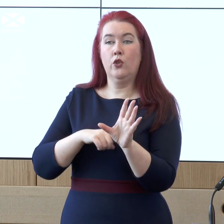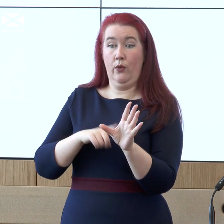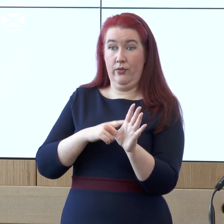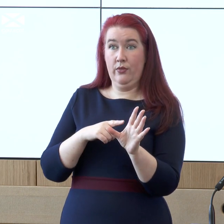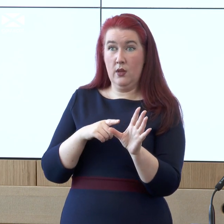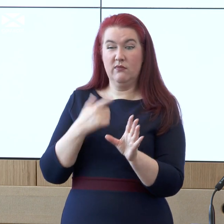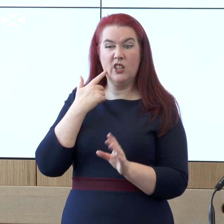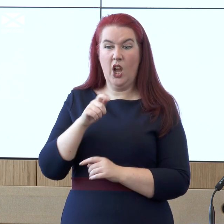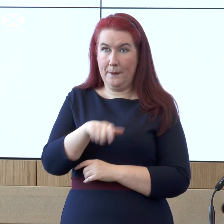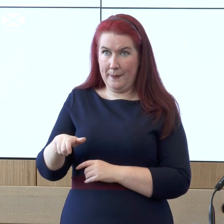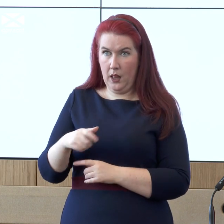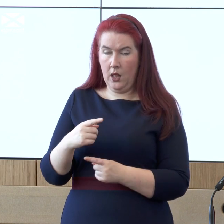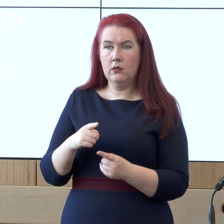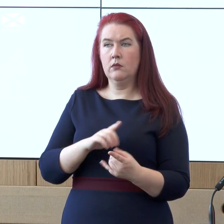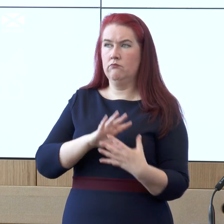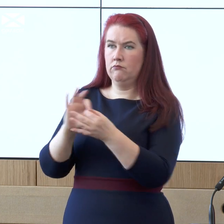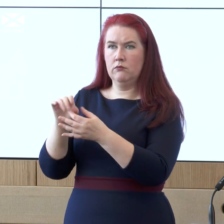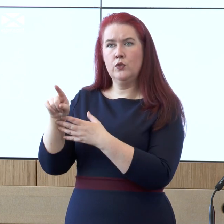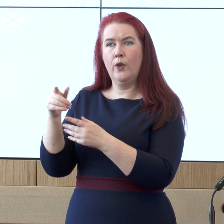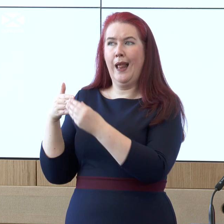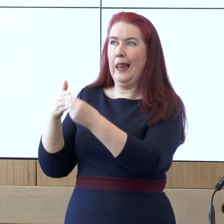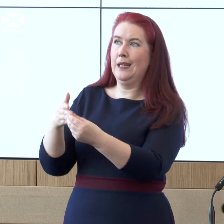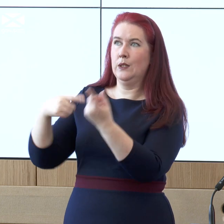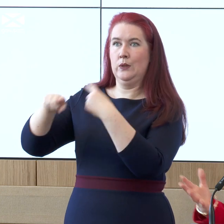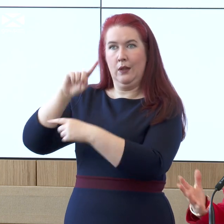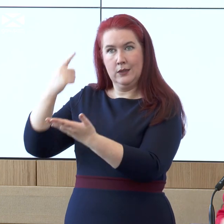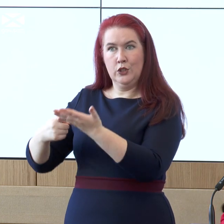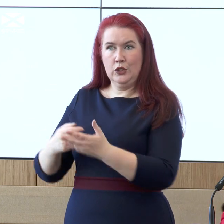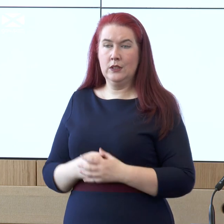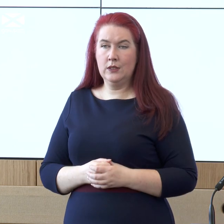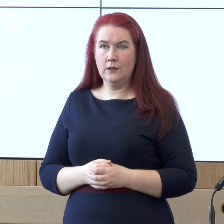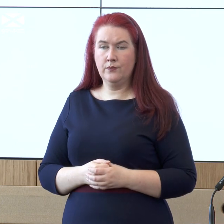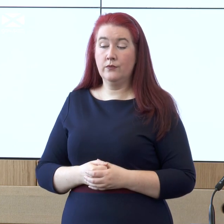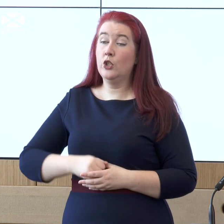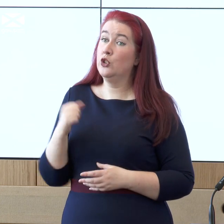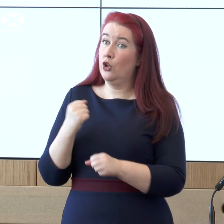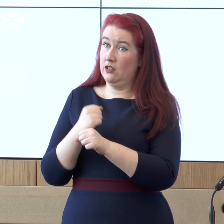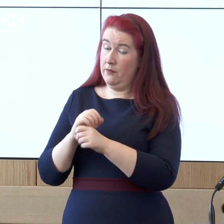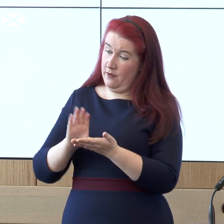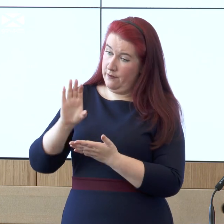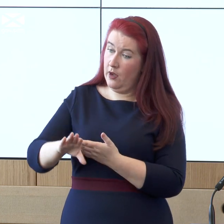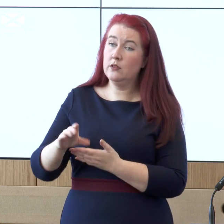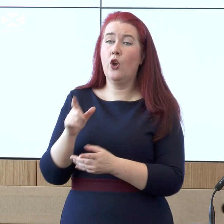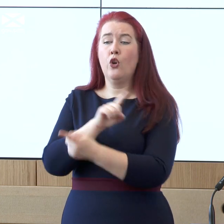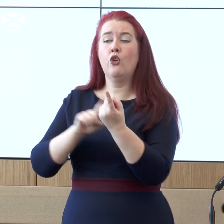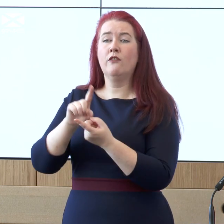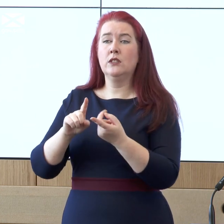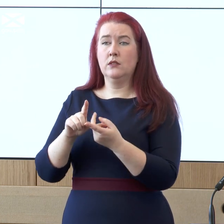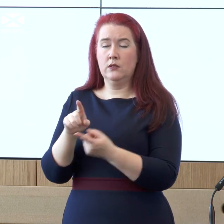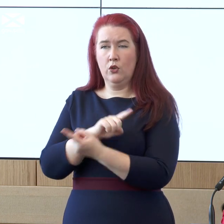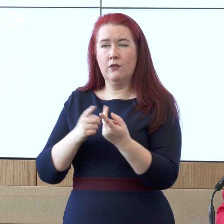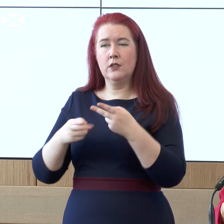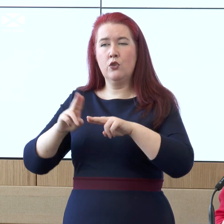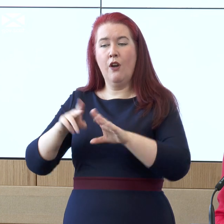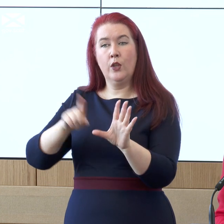whose decisions will shape your future. The Scottish Government has funded the Conference of Youth, which starts on Thursday. That will be the